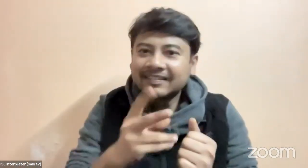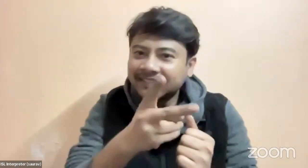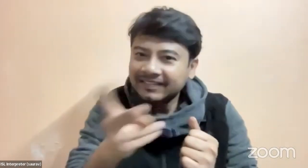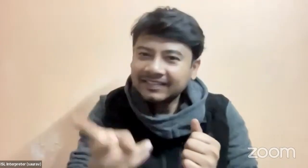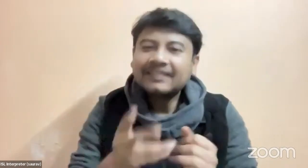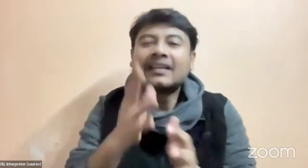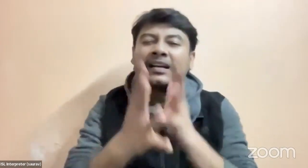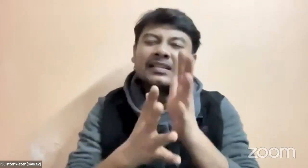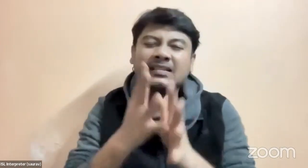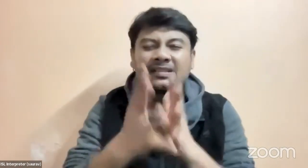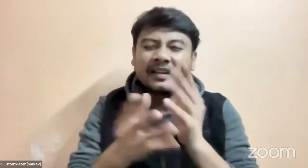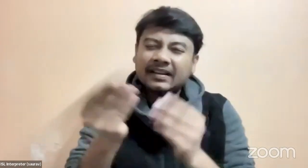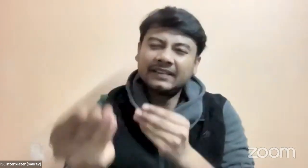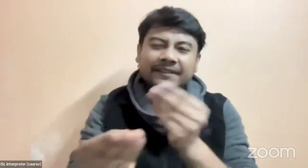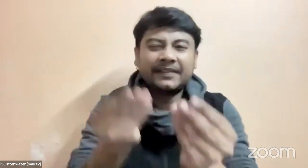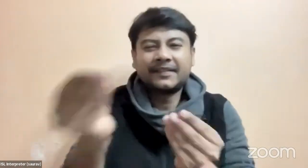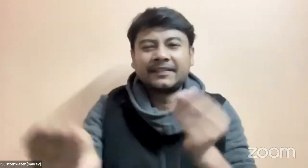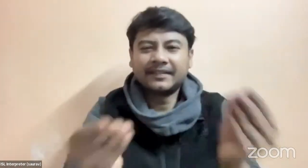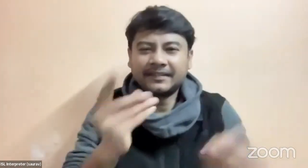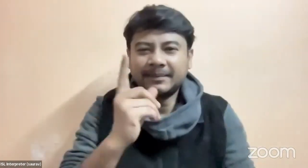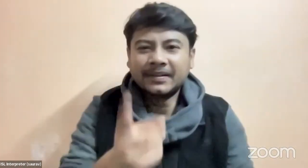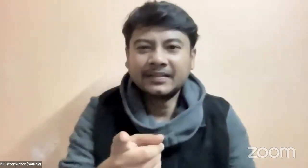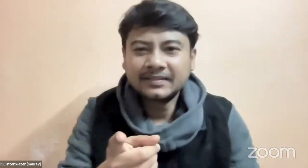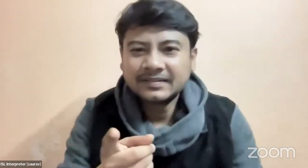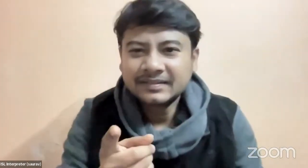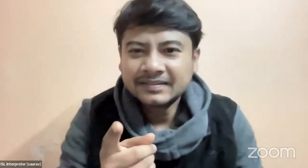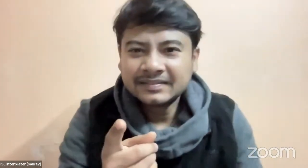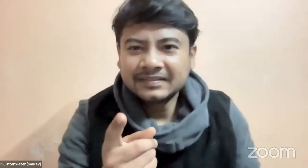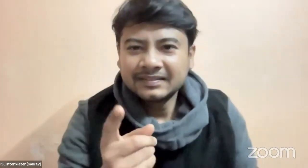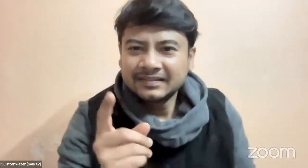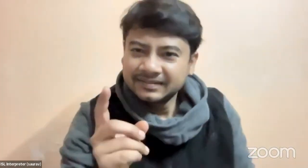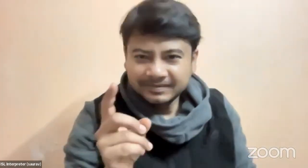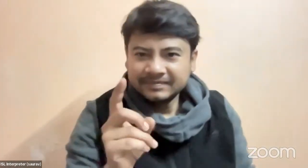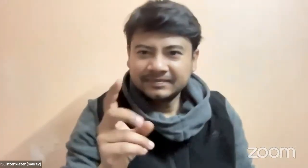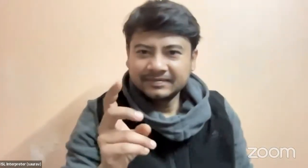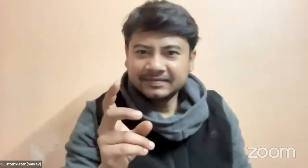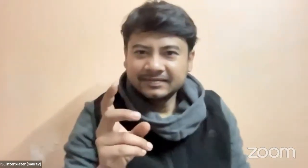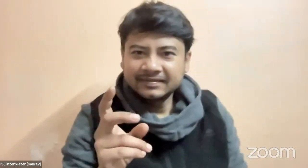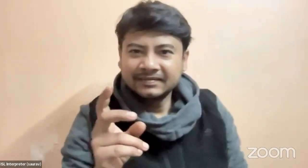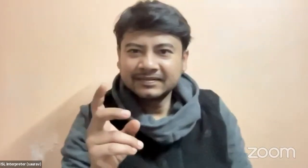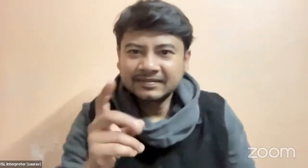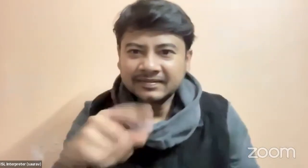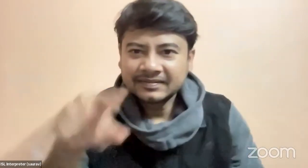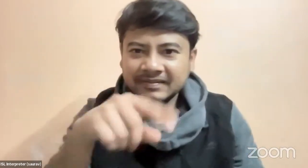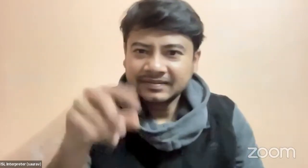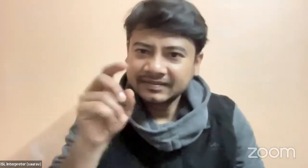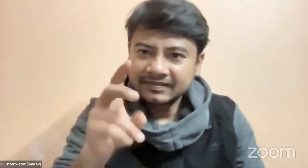So please discuss and come up, because in future we will be discussing their stories.